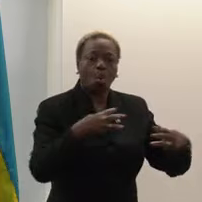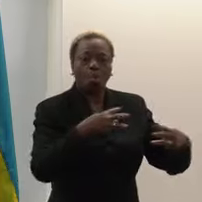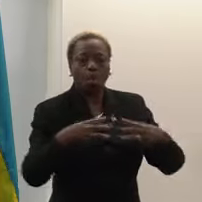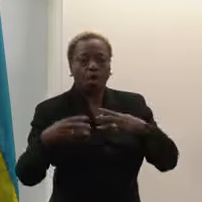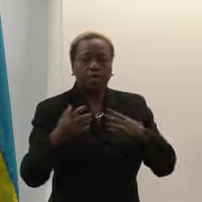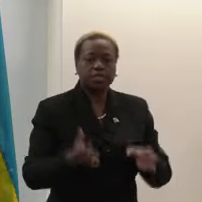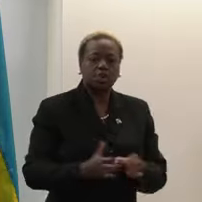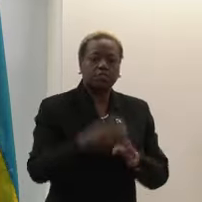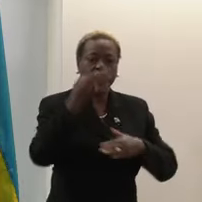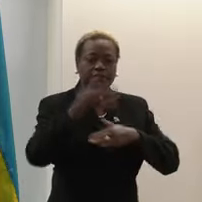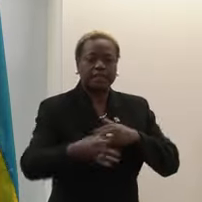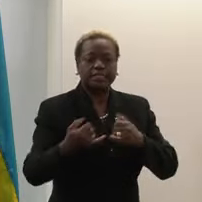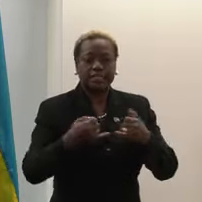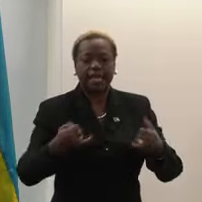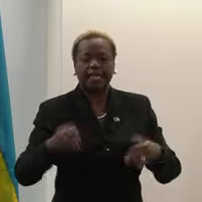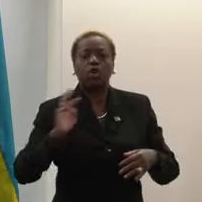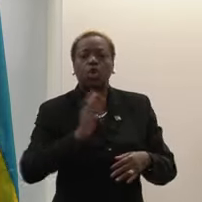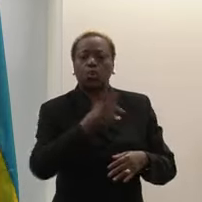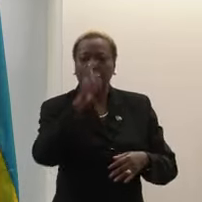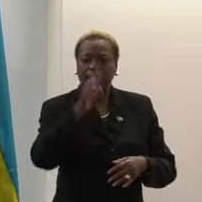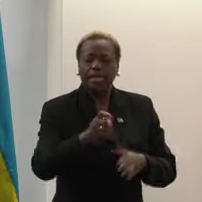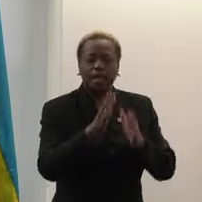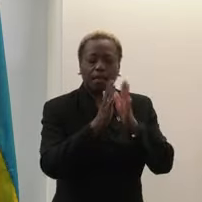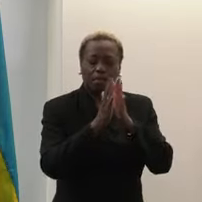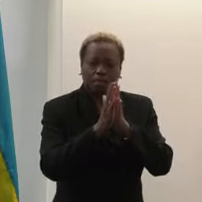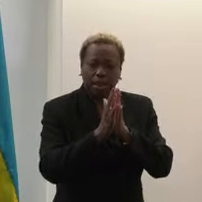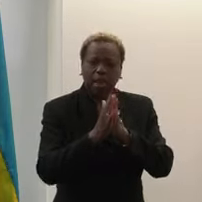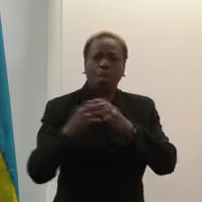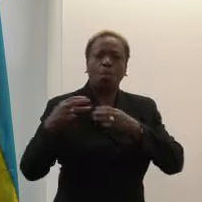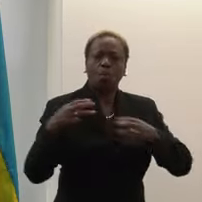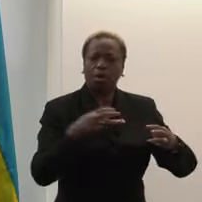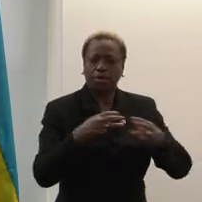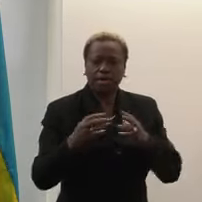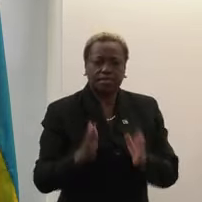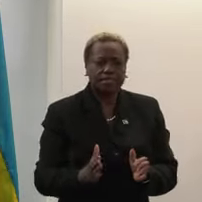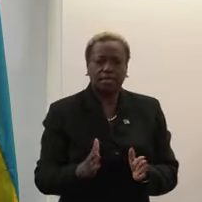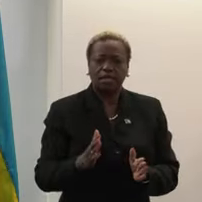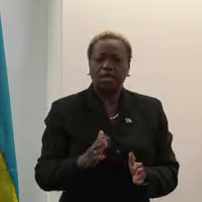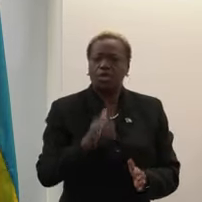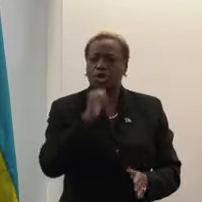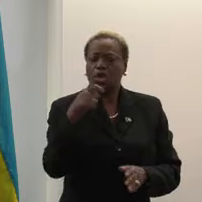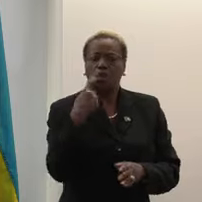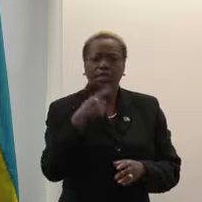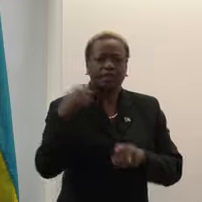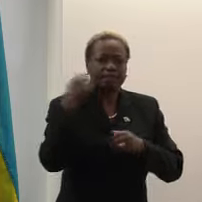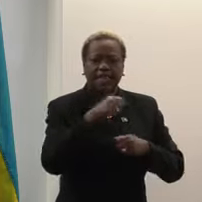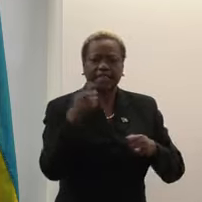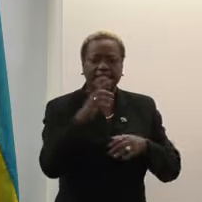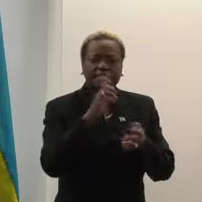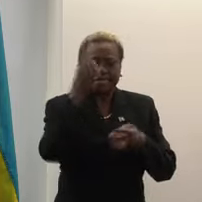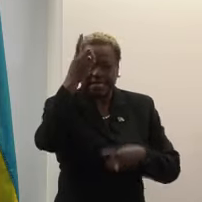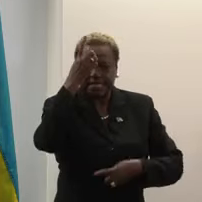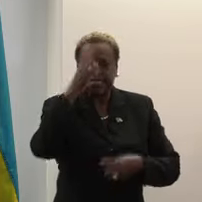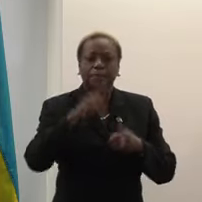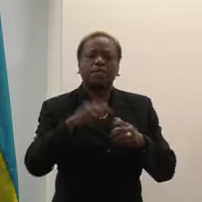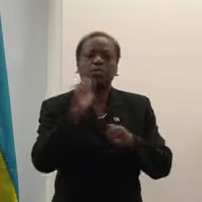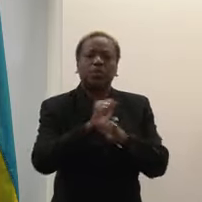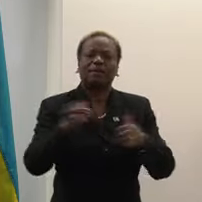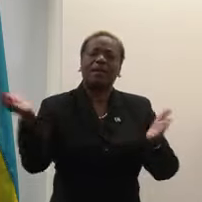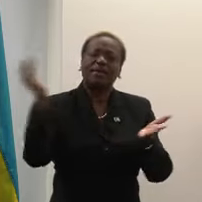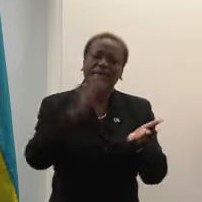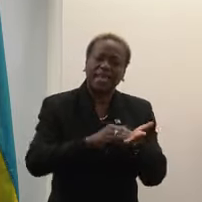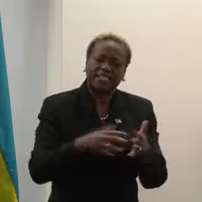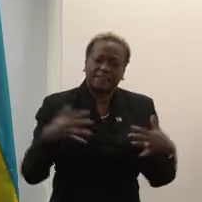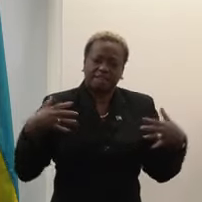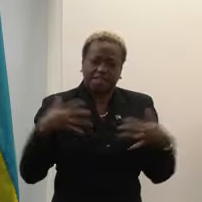front line, we need prayer warriors, not only to combat this disease, but to work against fear and